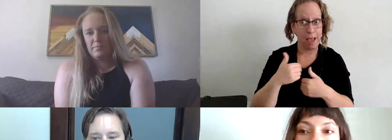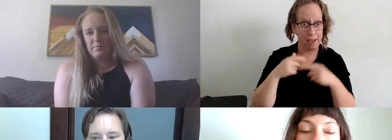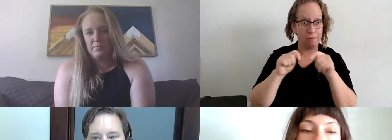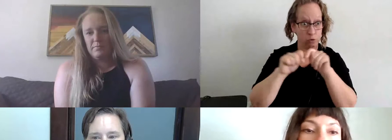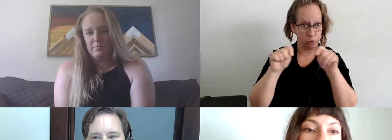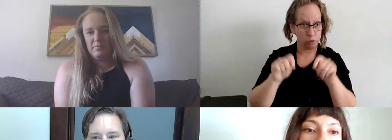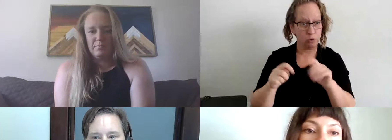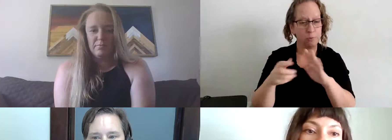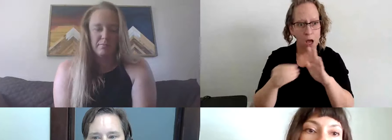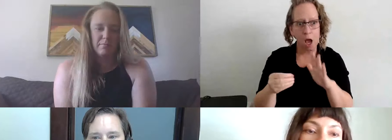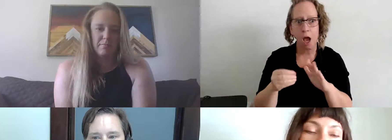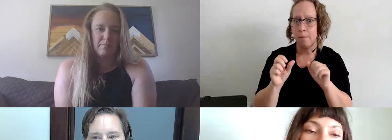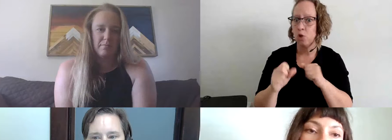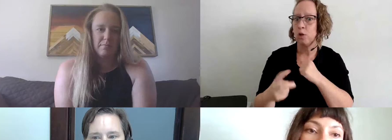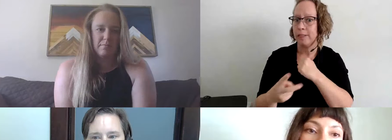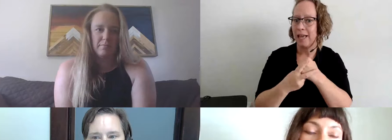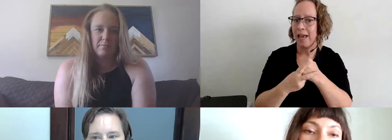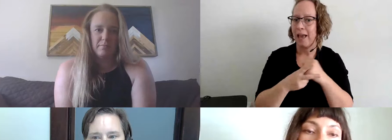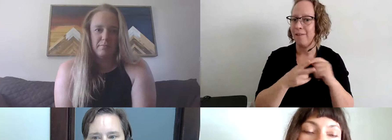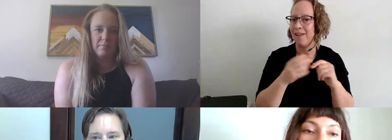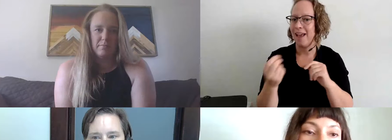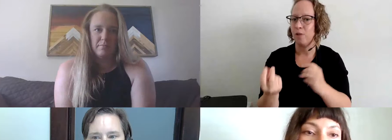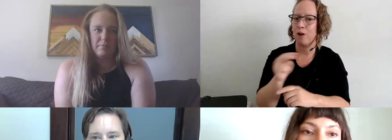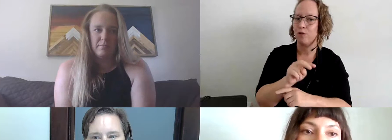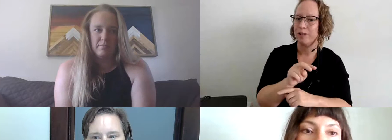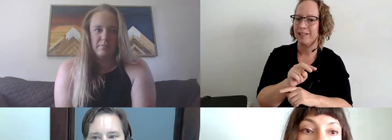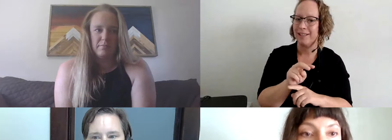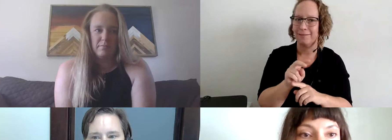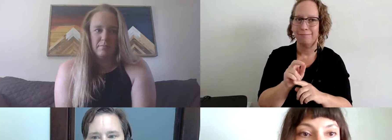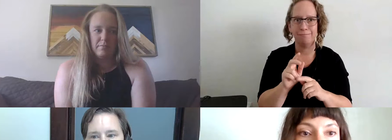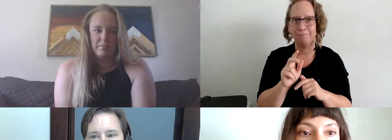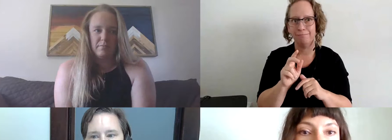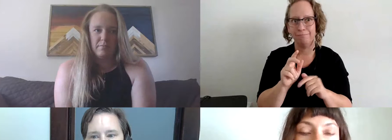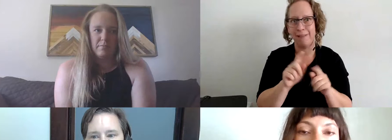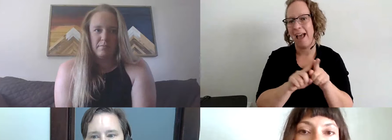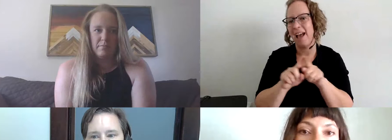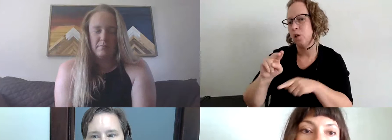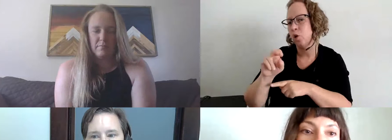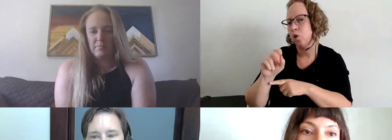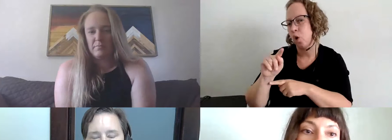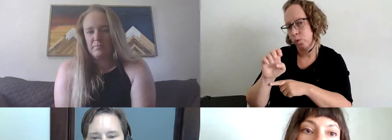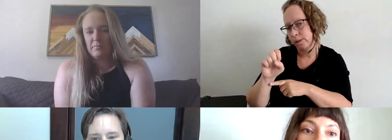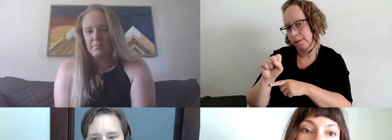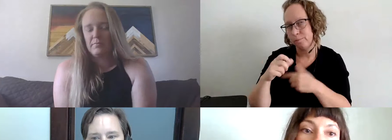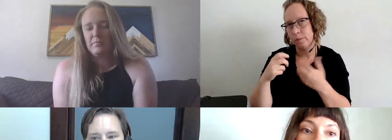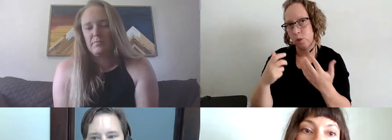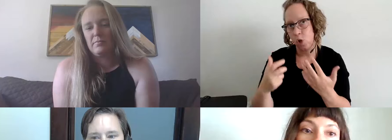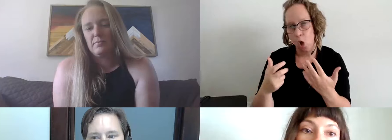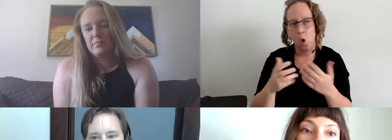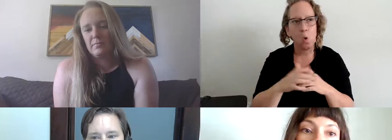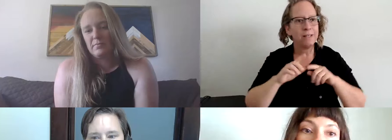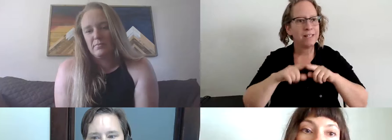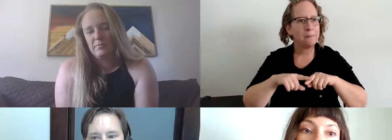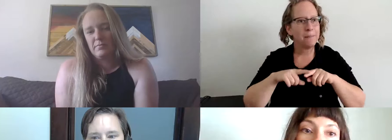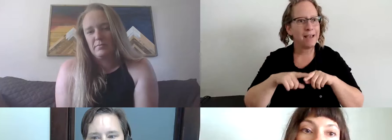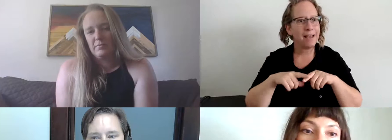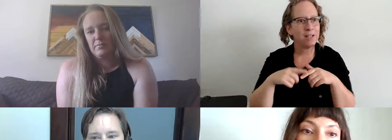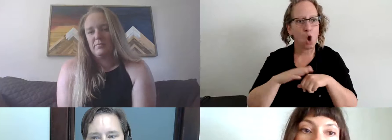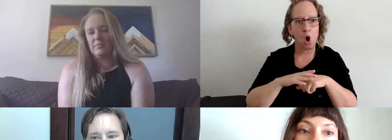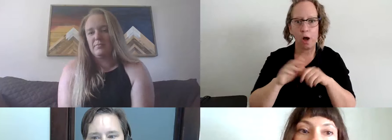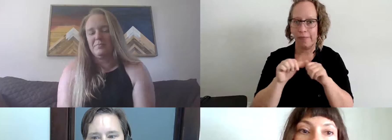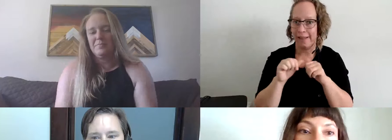the transcript, they can save it and reference it as notes. So it just depends on